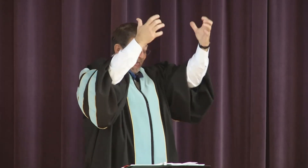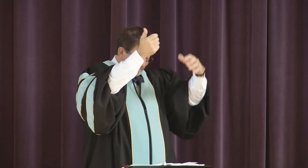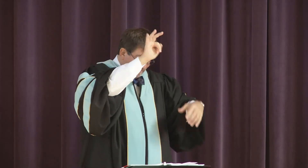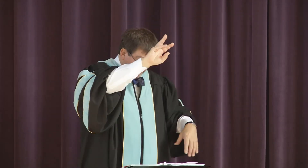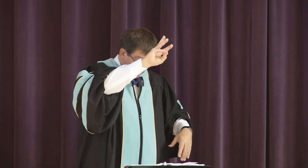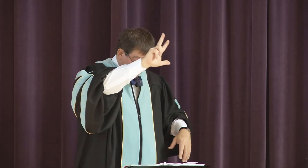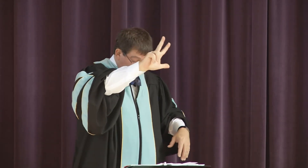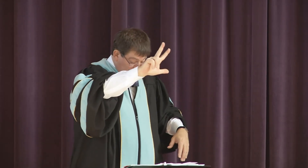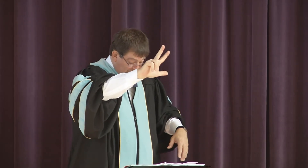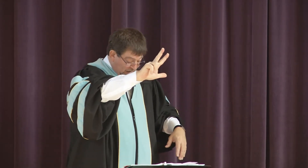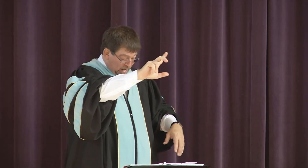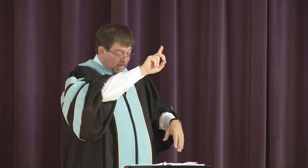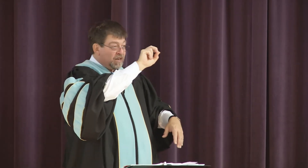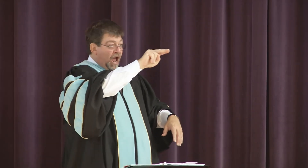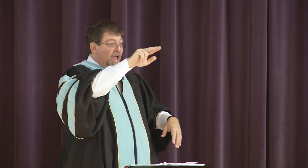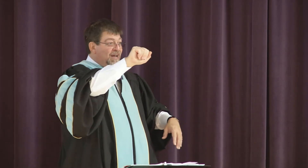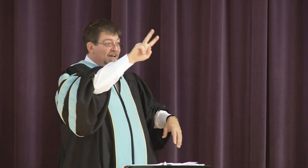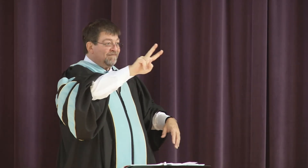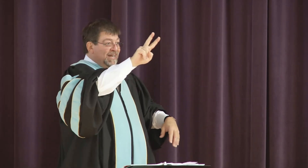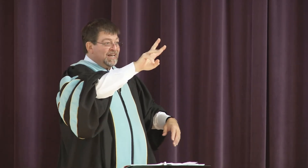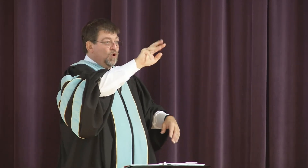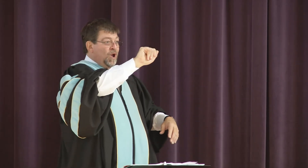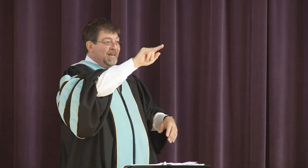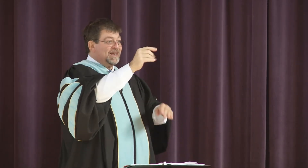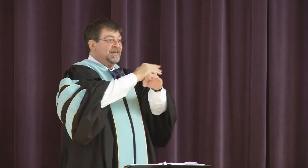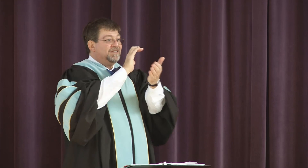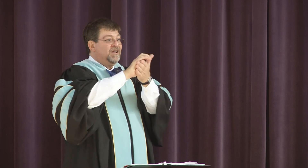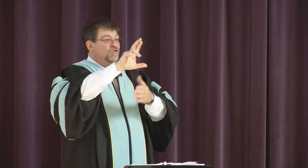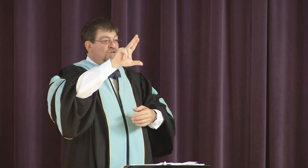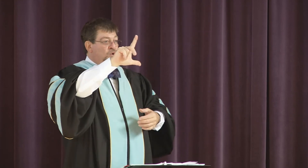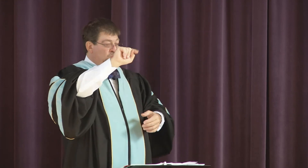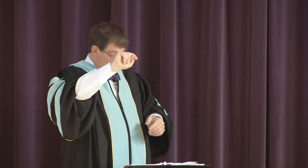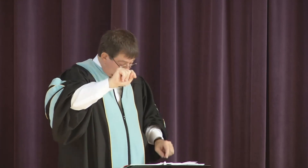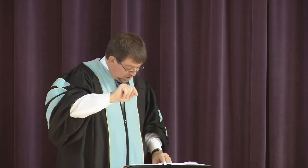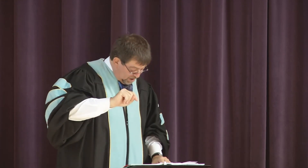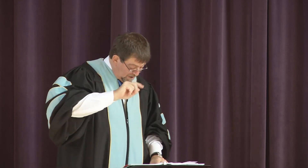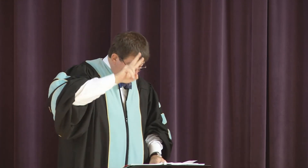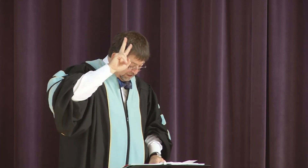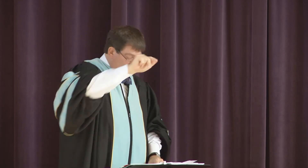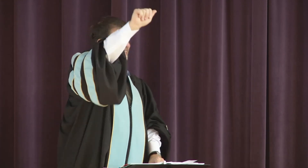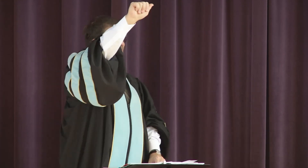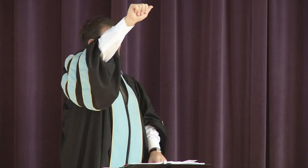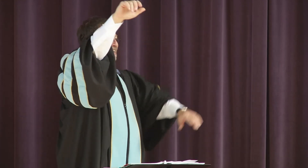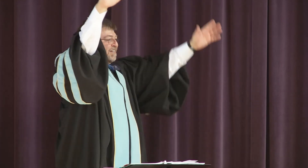Class of 1963, Donna V. Waite Rout from